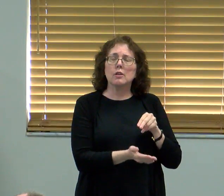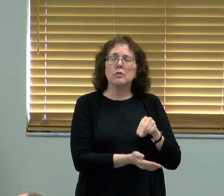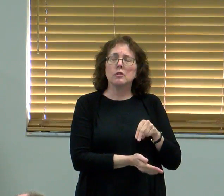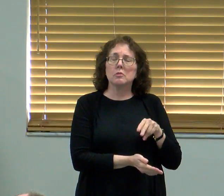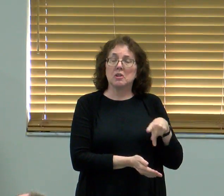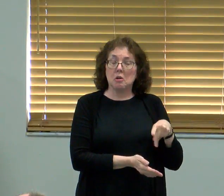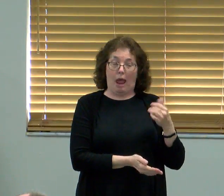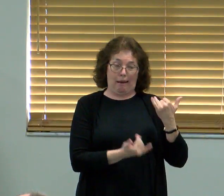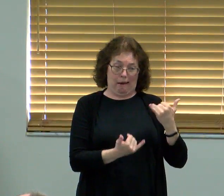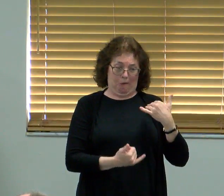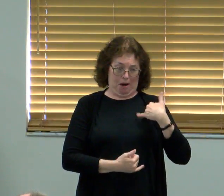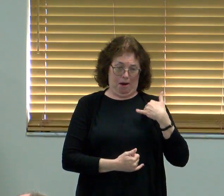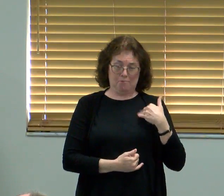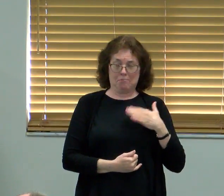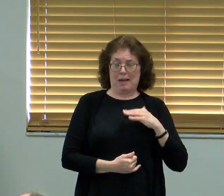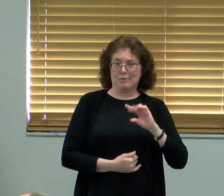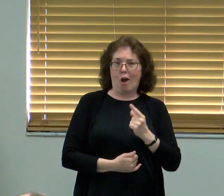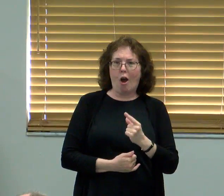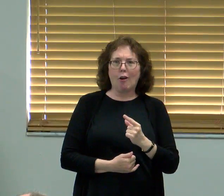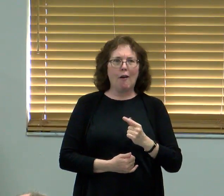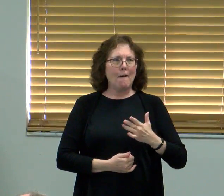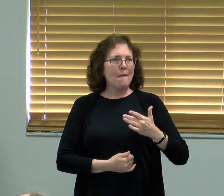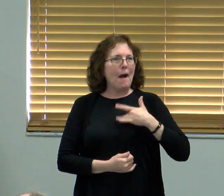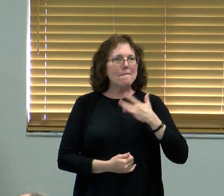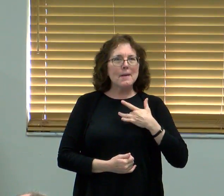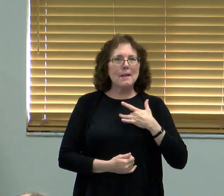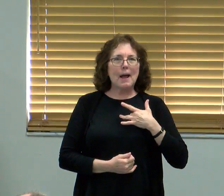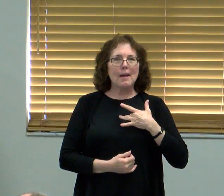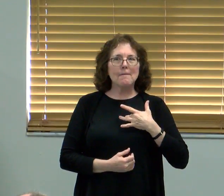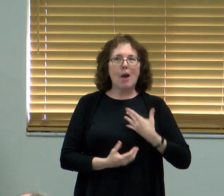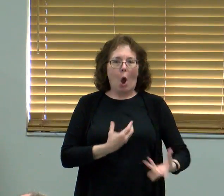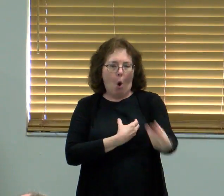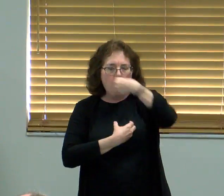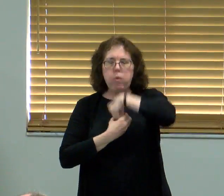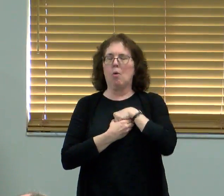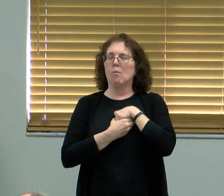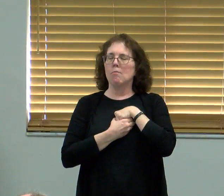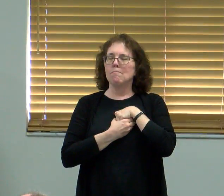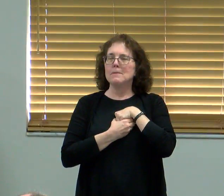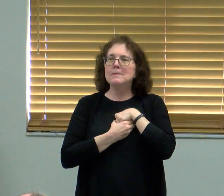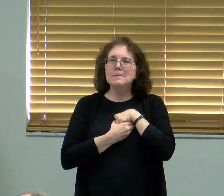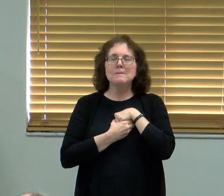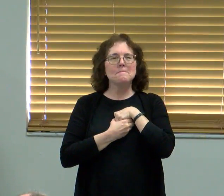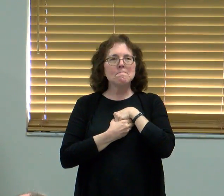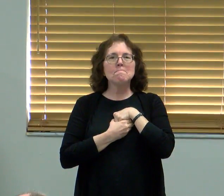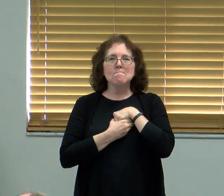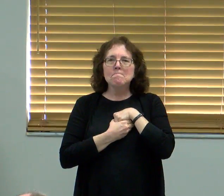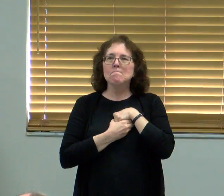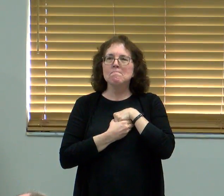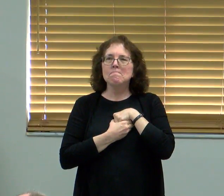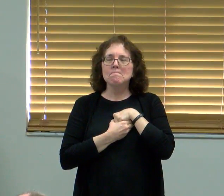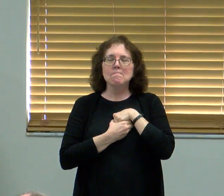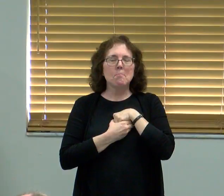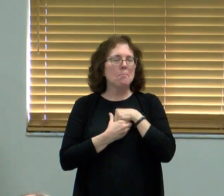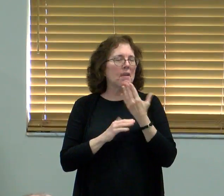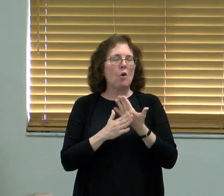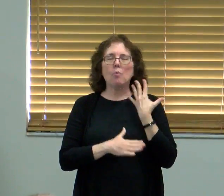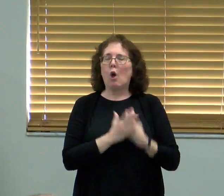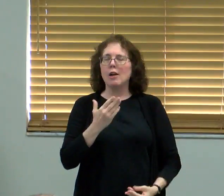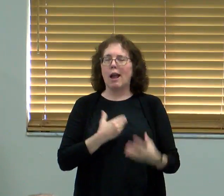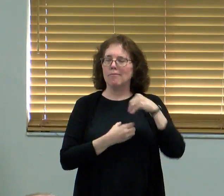have Yandu, I feel as though a huge part of me back I feel as if I have a huge part of me back that has been